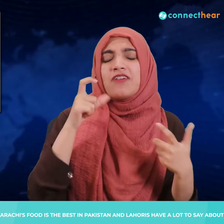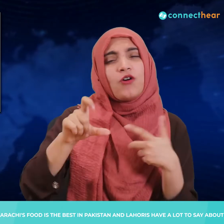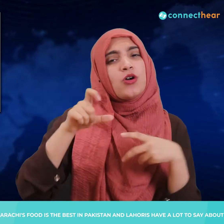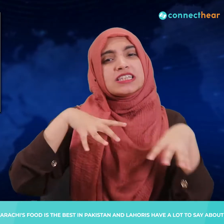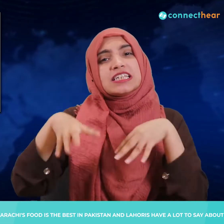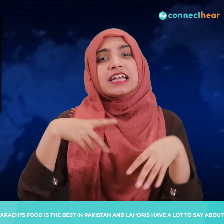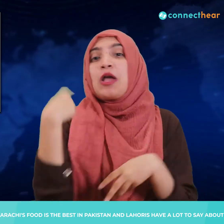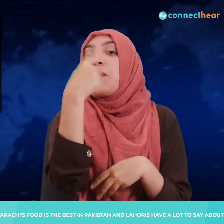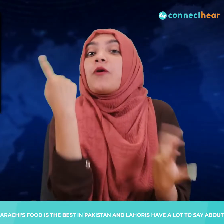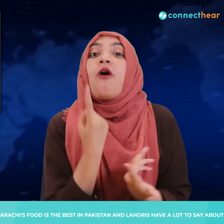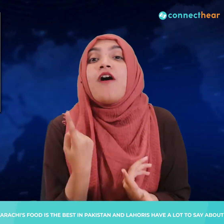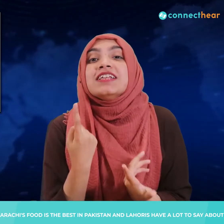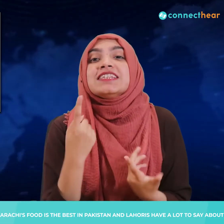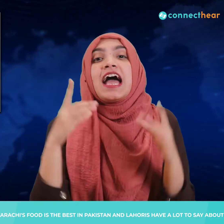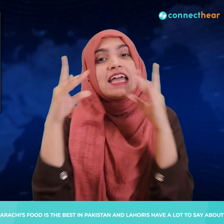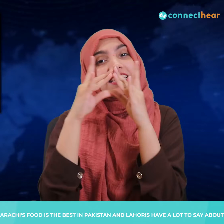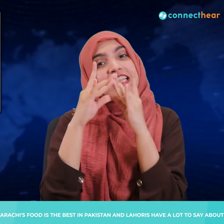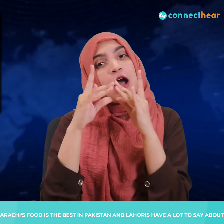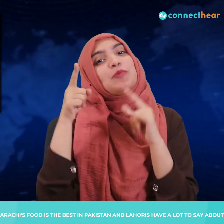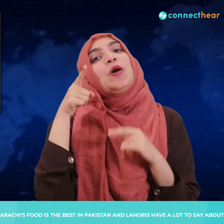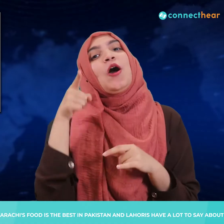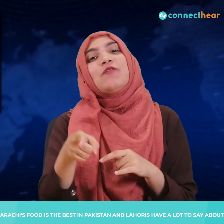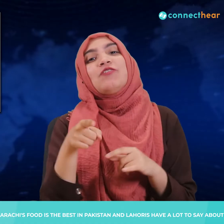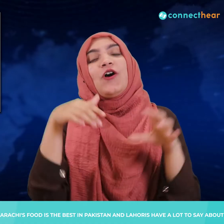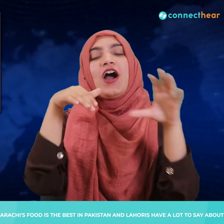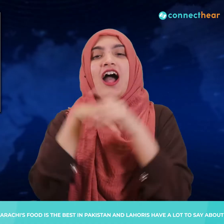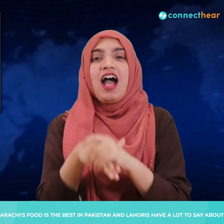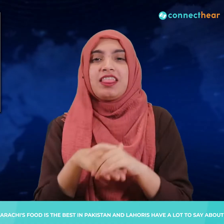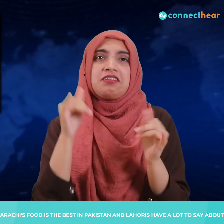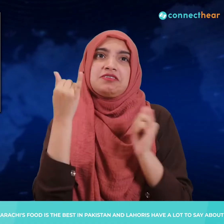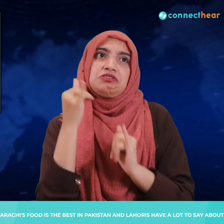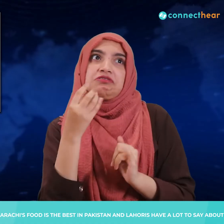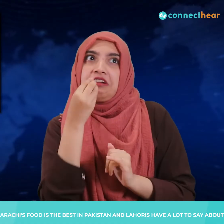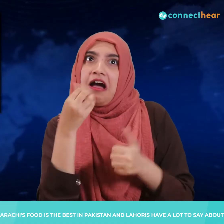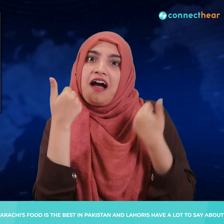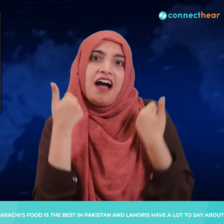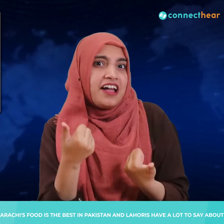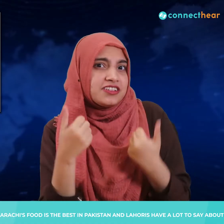fight. Our heart goes out to the food scene in Islamabad.